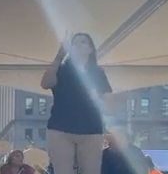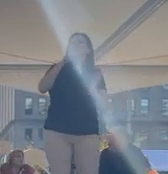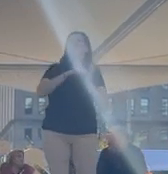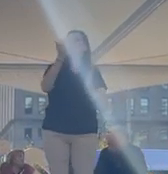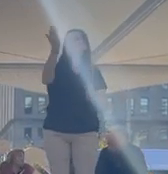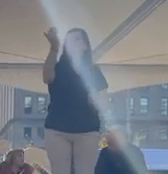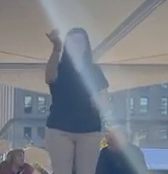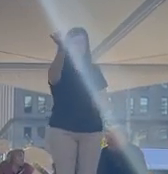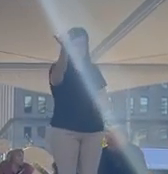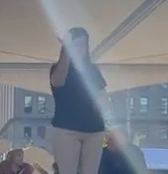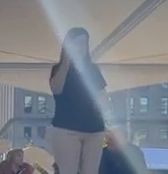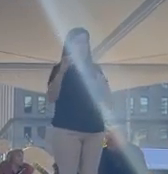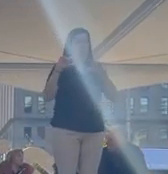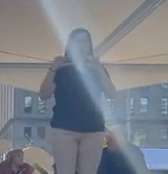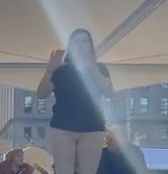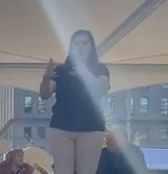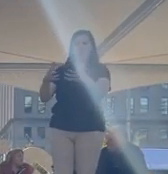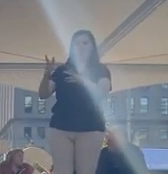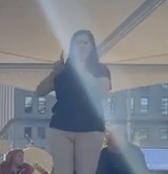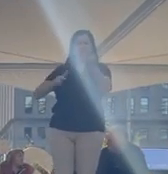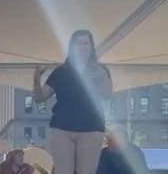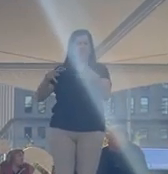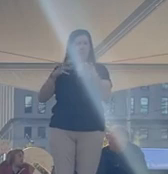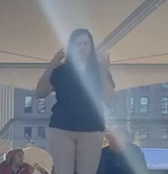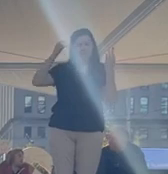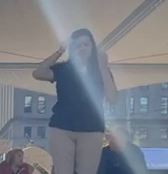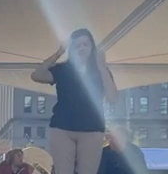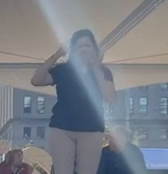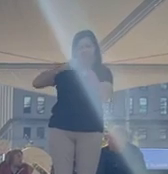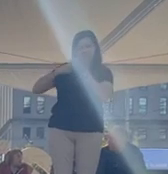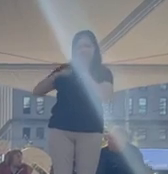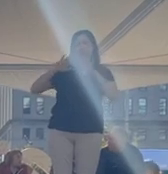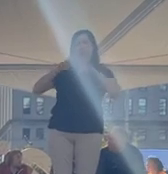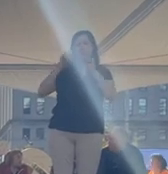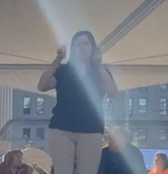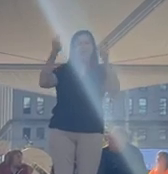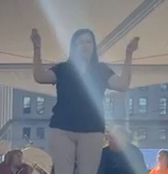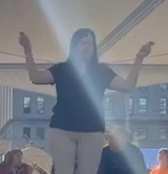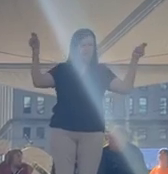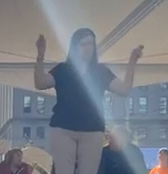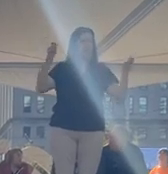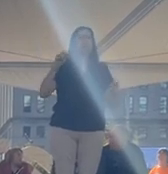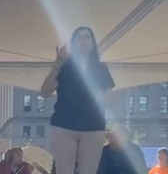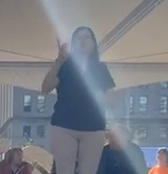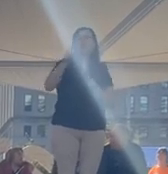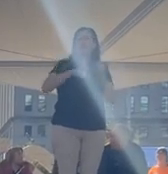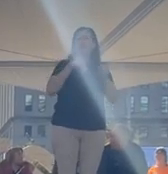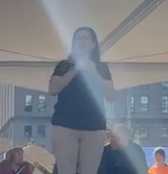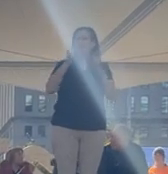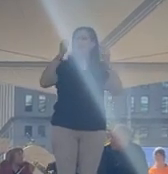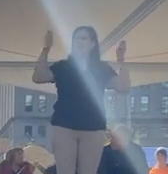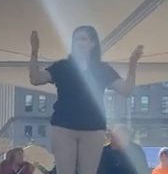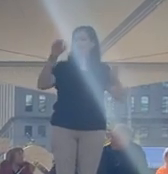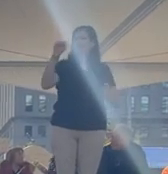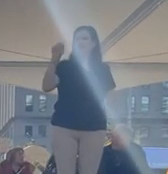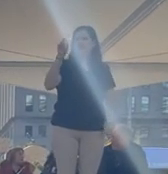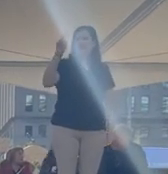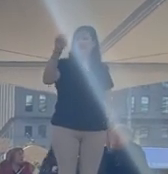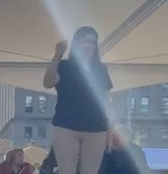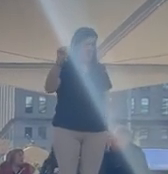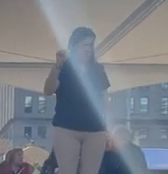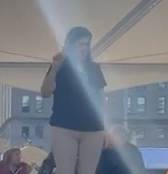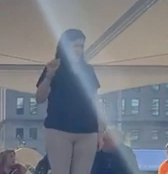2015, a group of people came together to figure out how to celebrate the 25th anniversary of the Americans with Disabilities